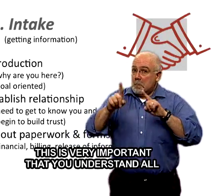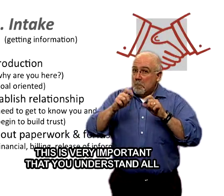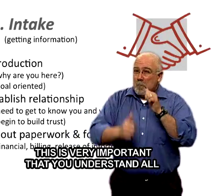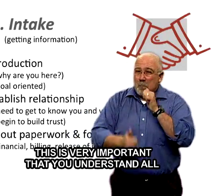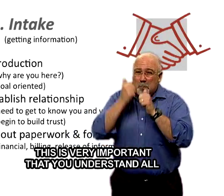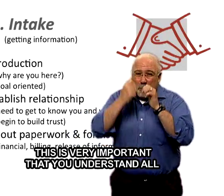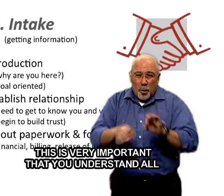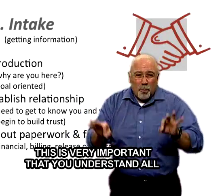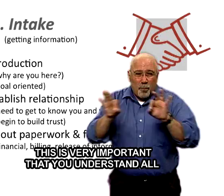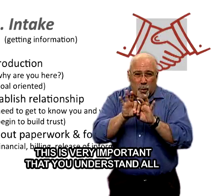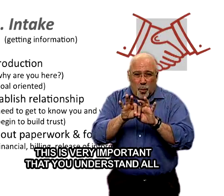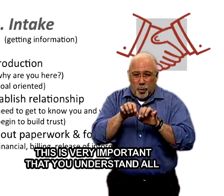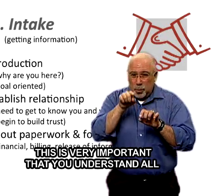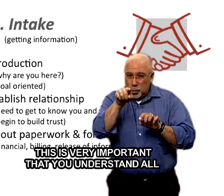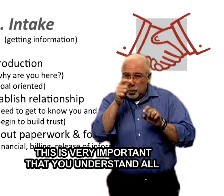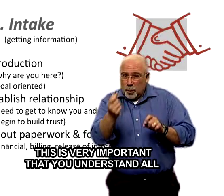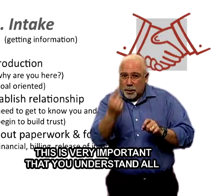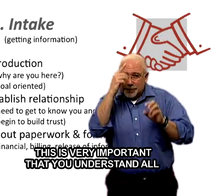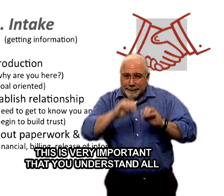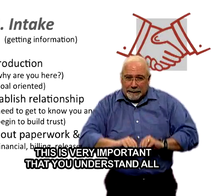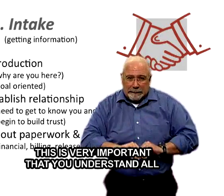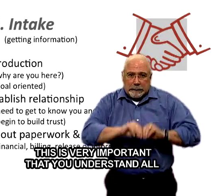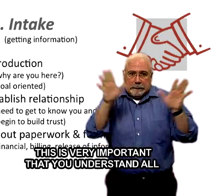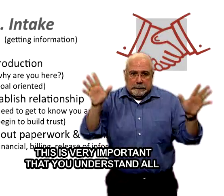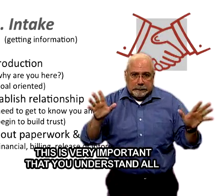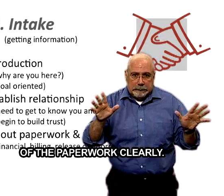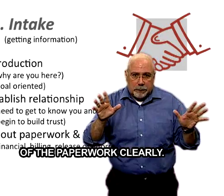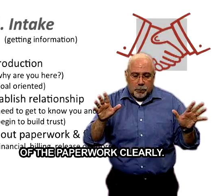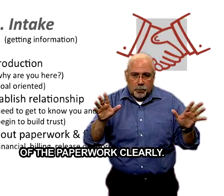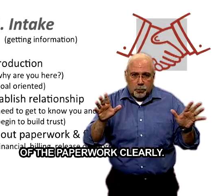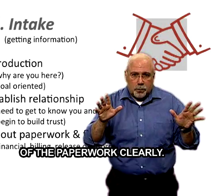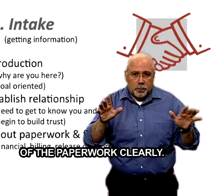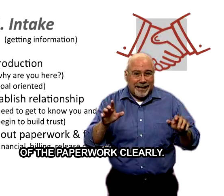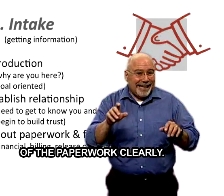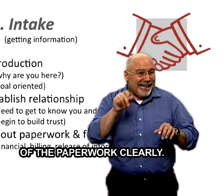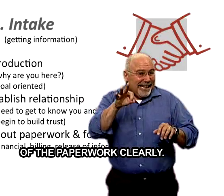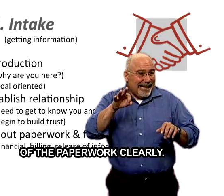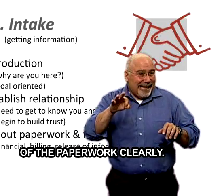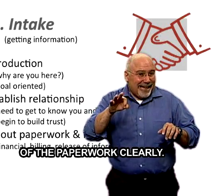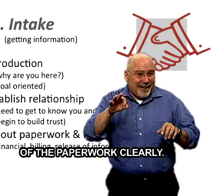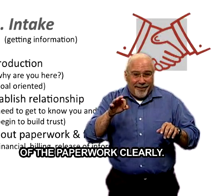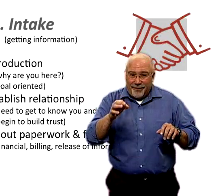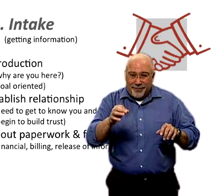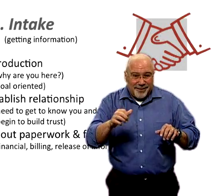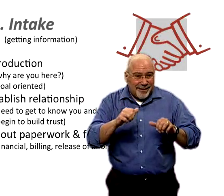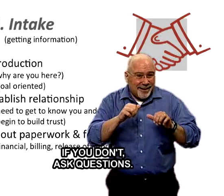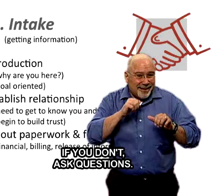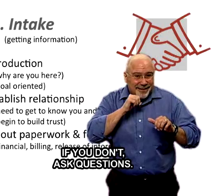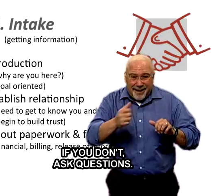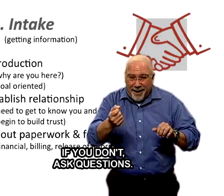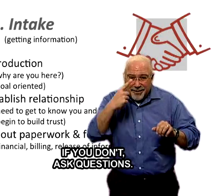This is very important that you understand all of the paperwork clearly. If you